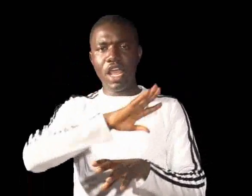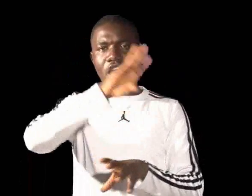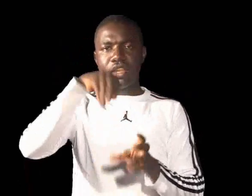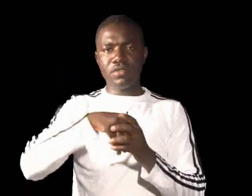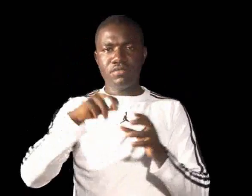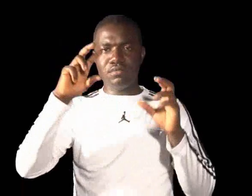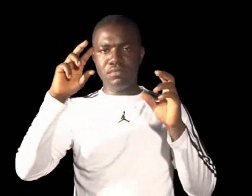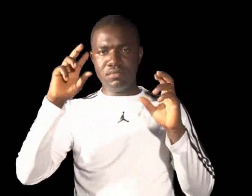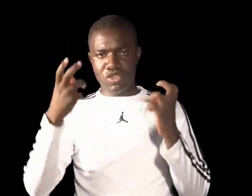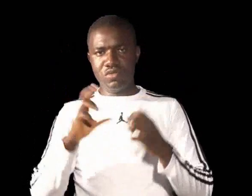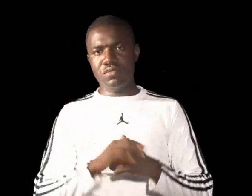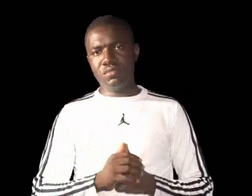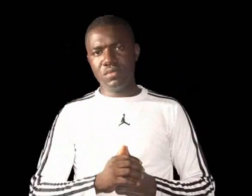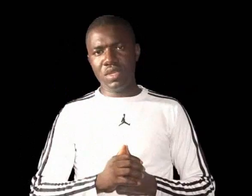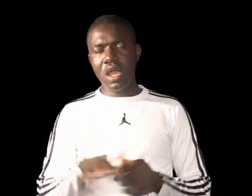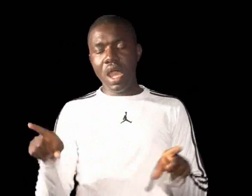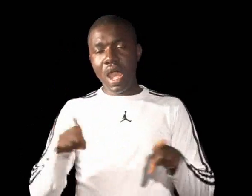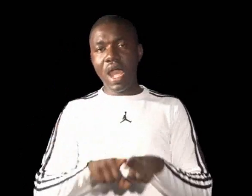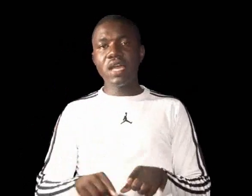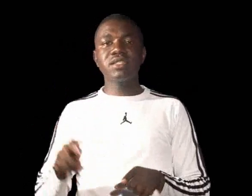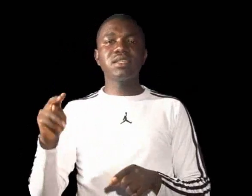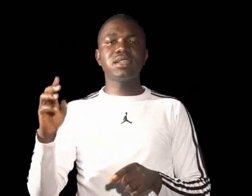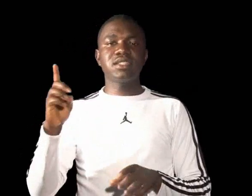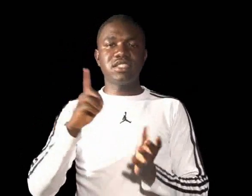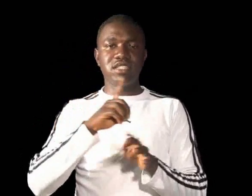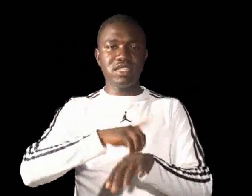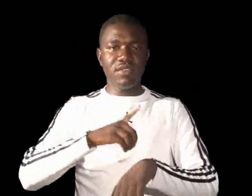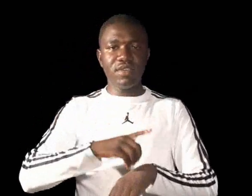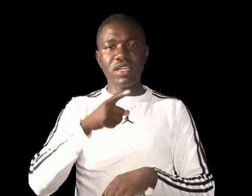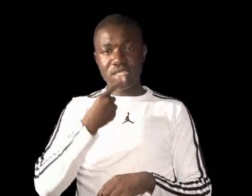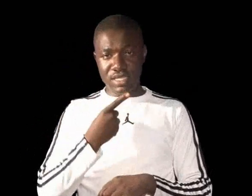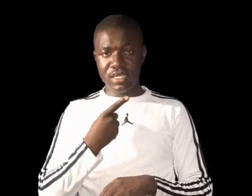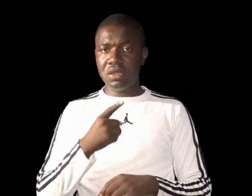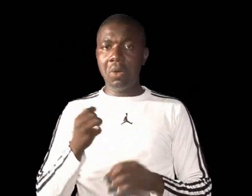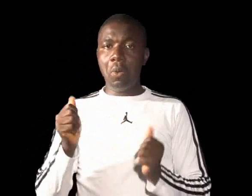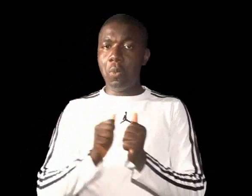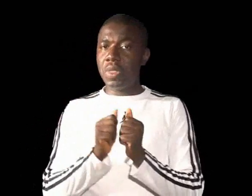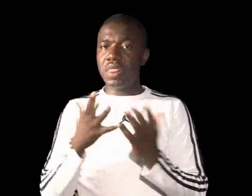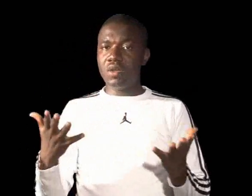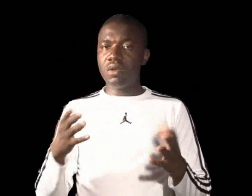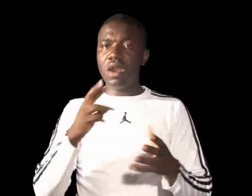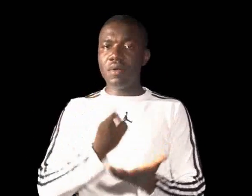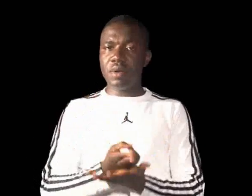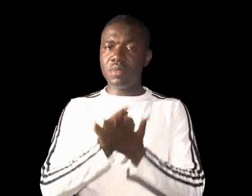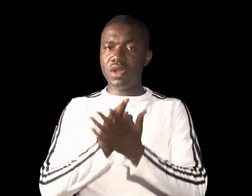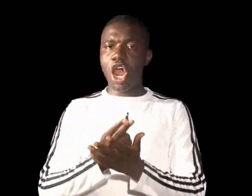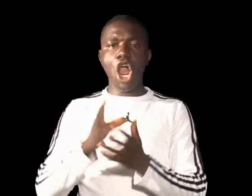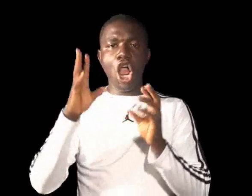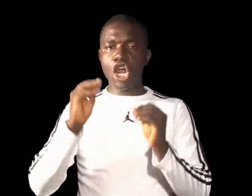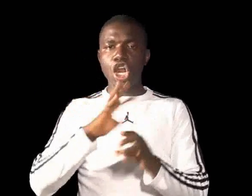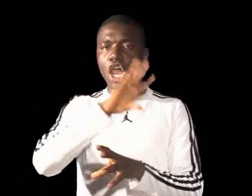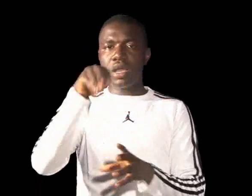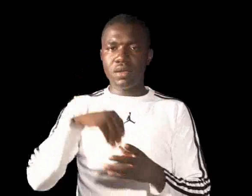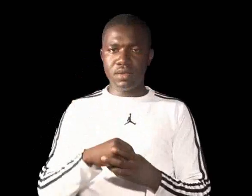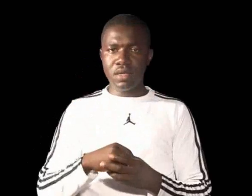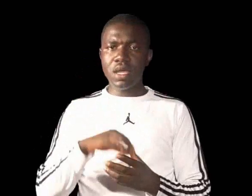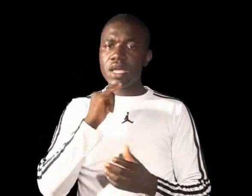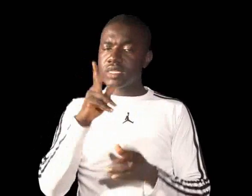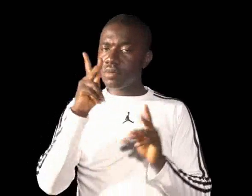inclusivity. As David points out, without rehabilitation, you cannot talk of inclusion. It is someone that is rehabilitated